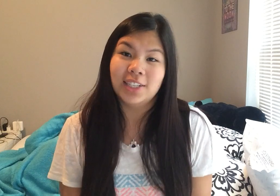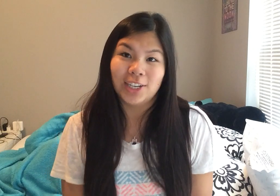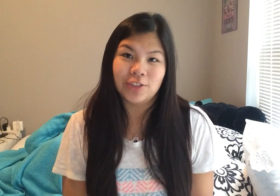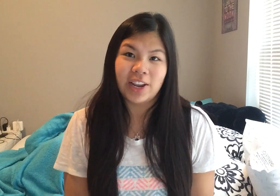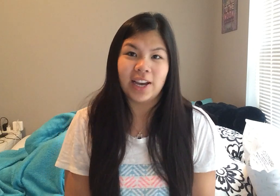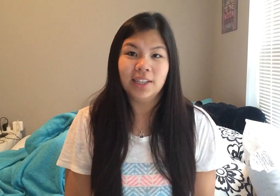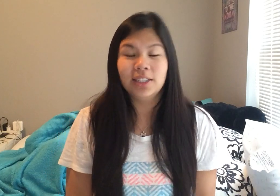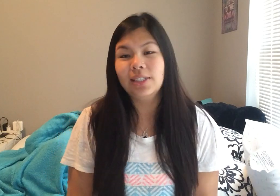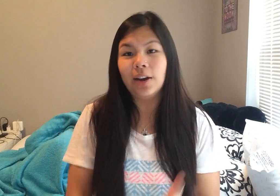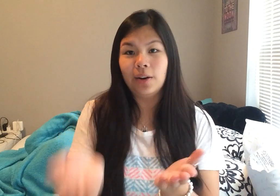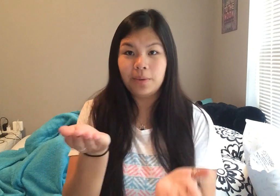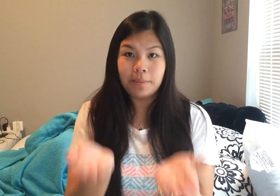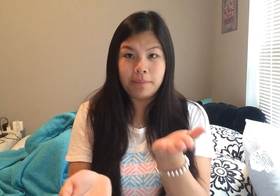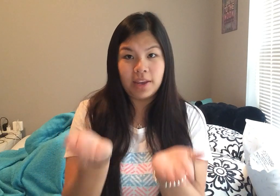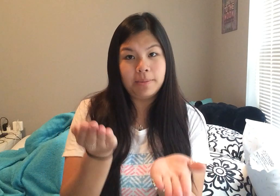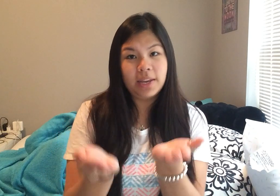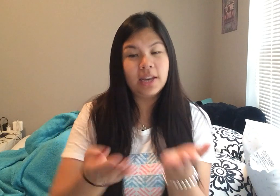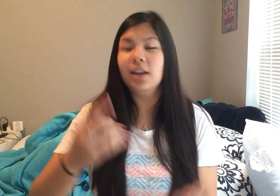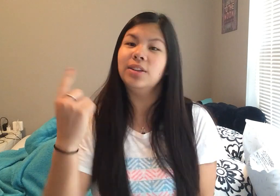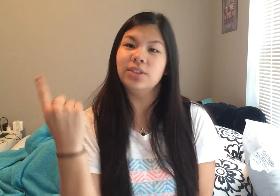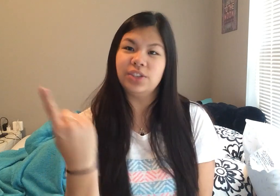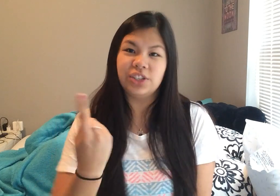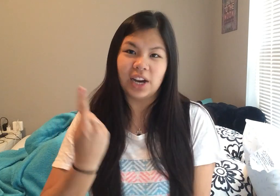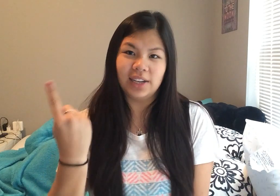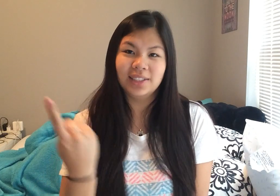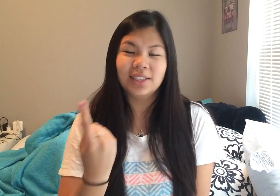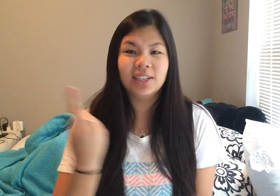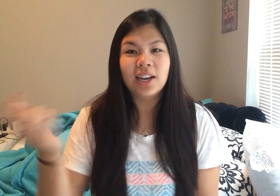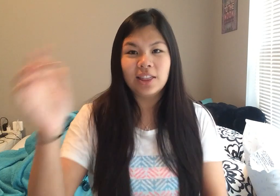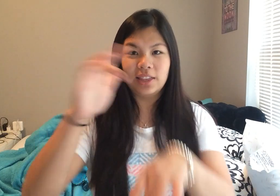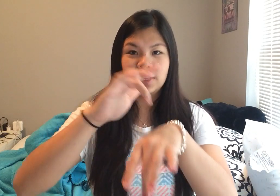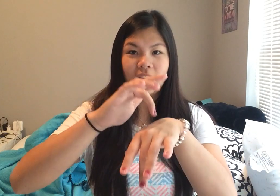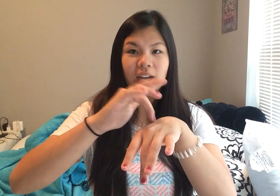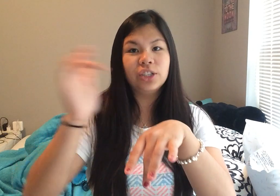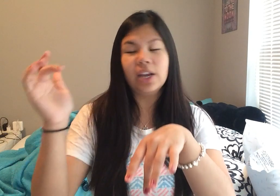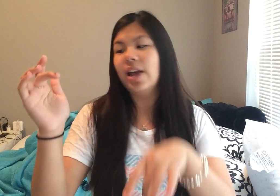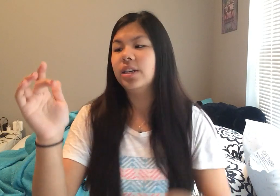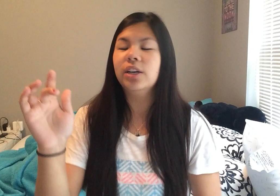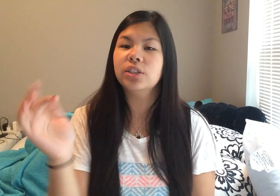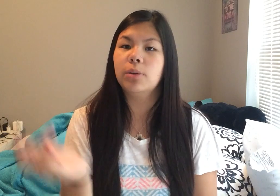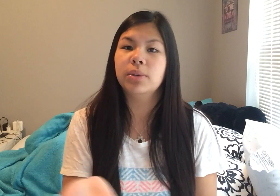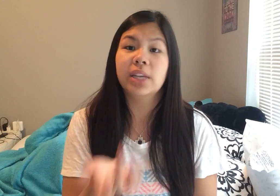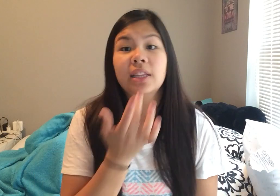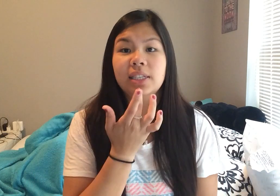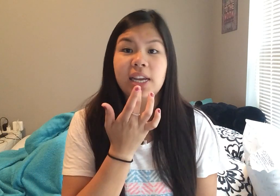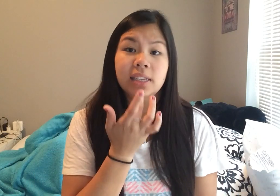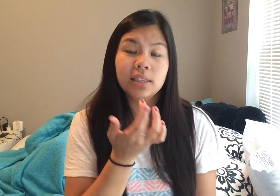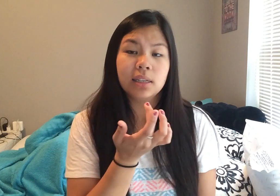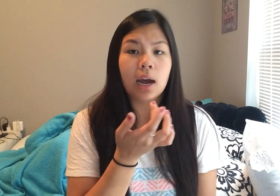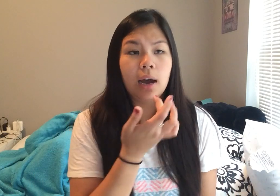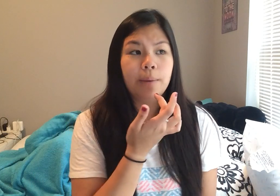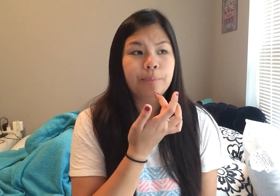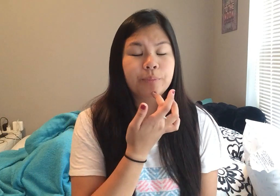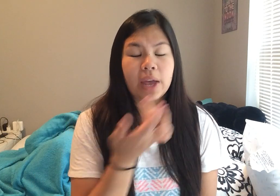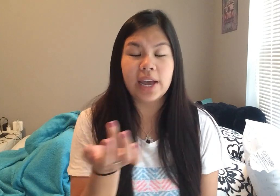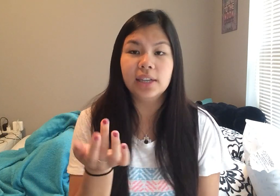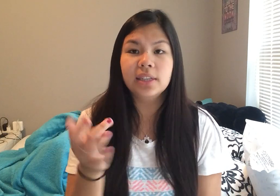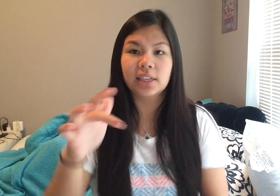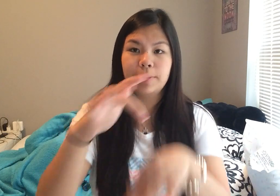touch of a hand. So maybe just the touch, and touch is almost like that taste hand, except you're